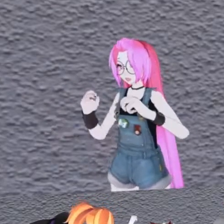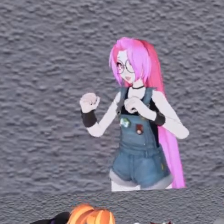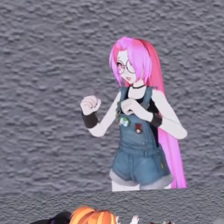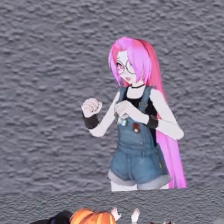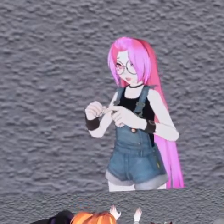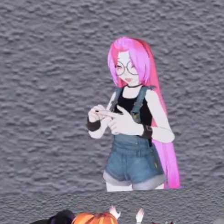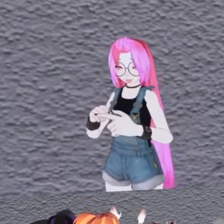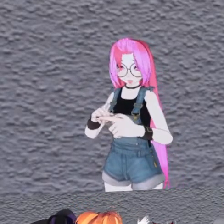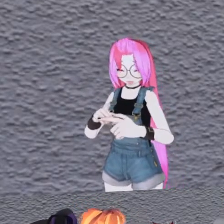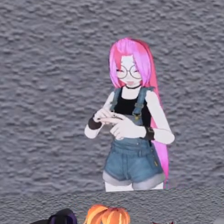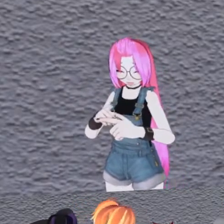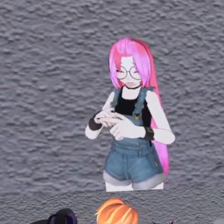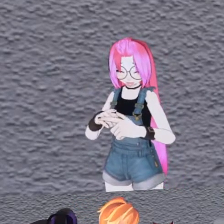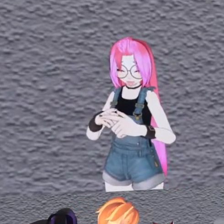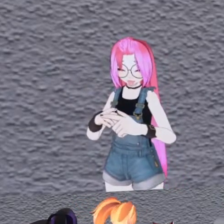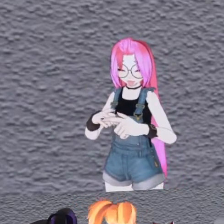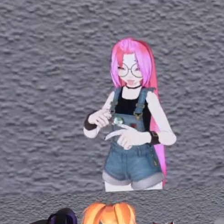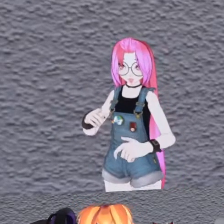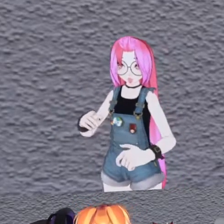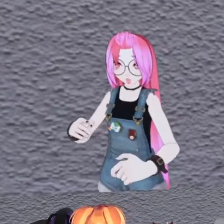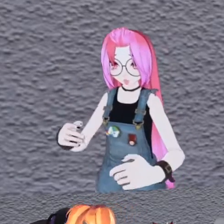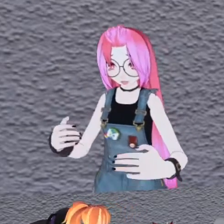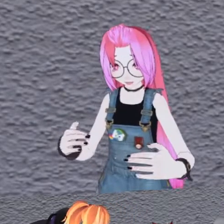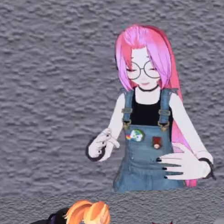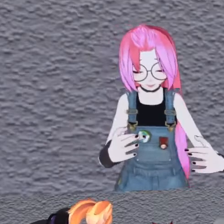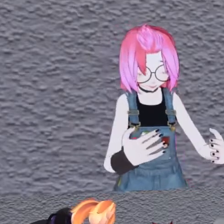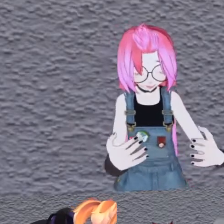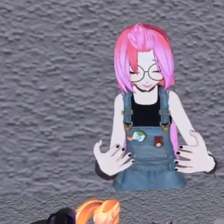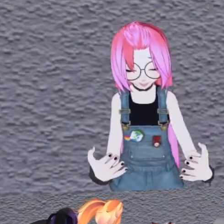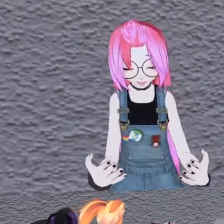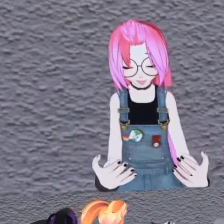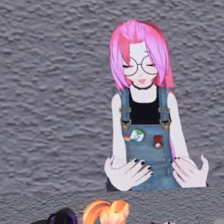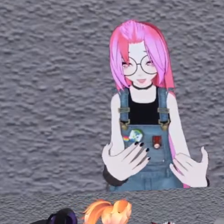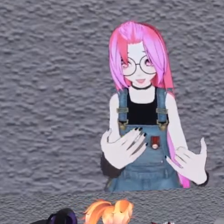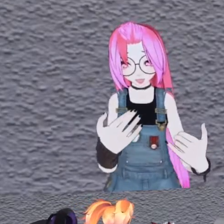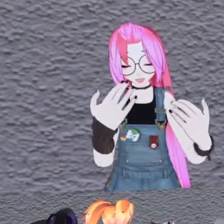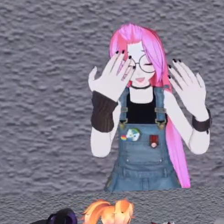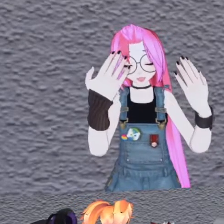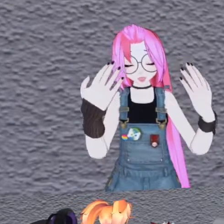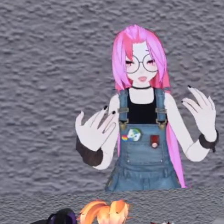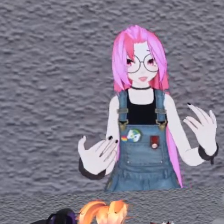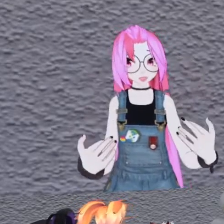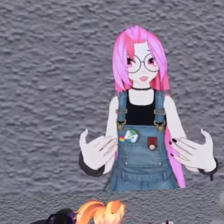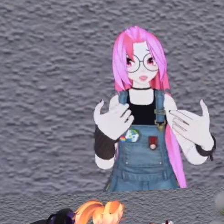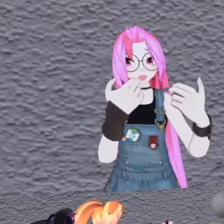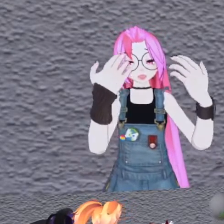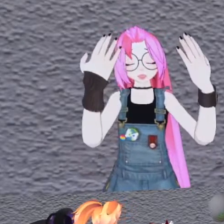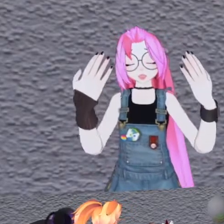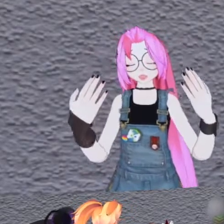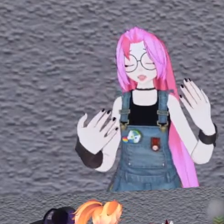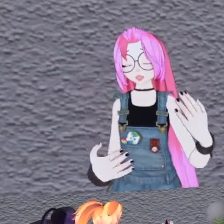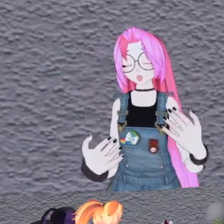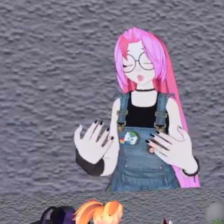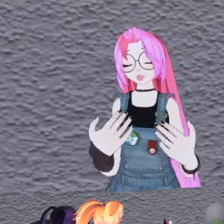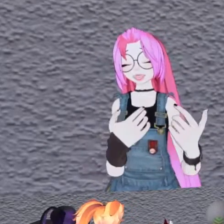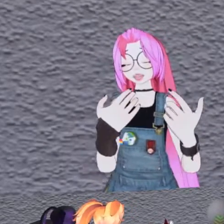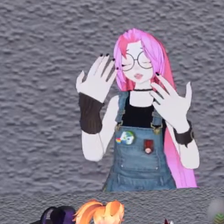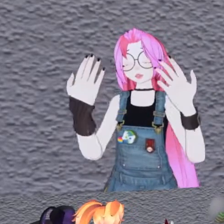So number one, fire. This is just a good one to know in general because you might see this on the news about